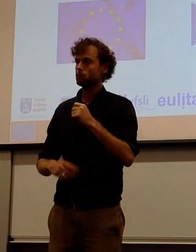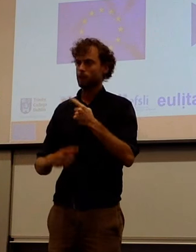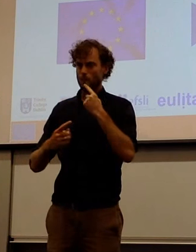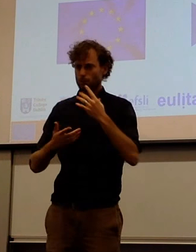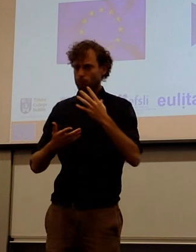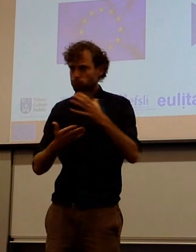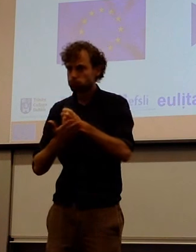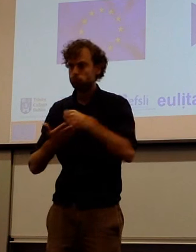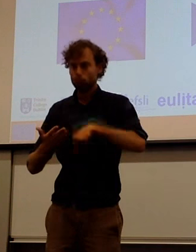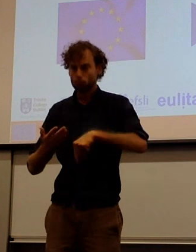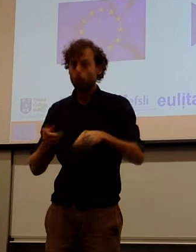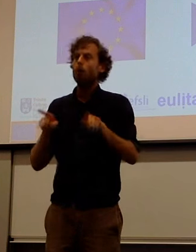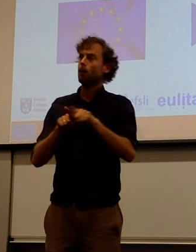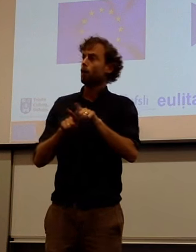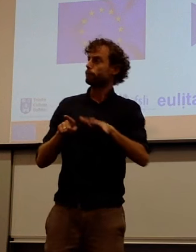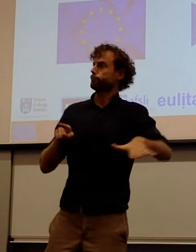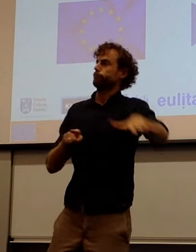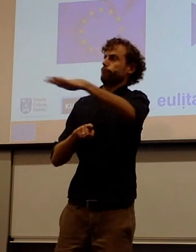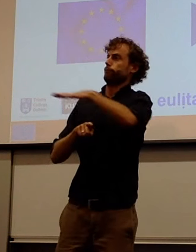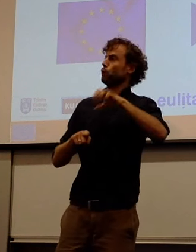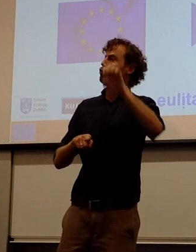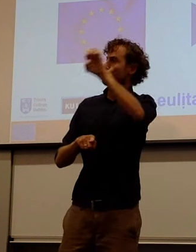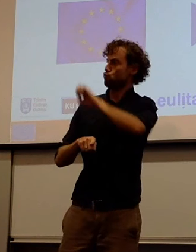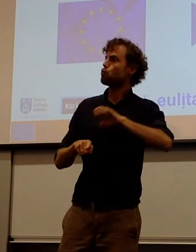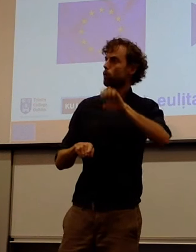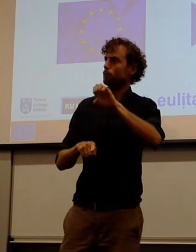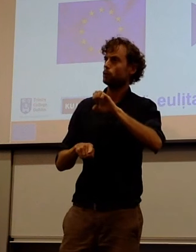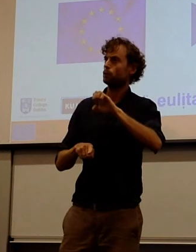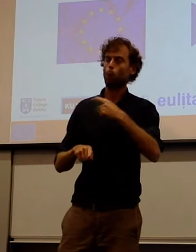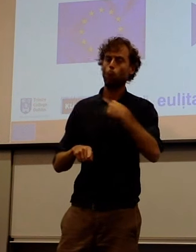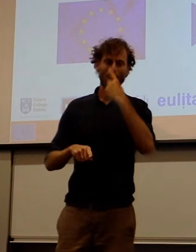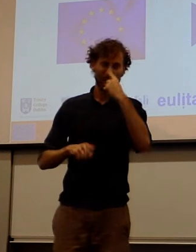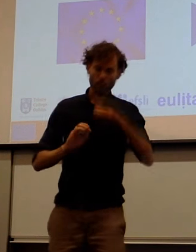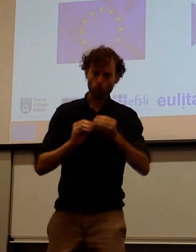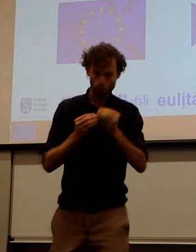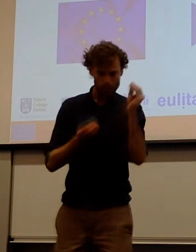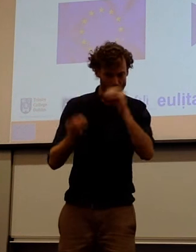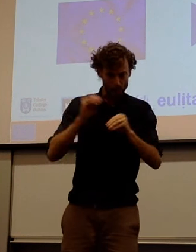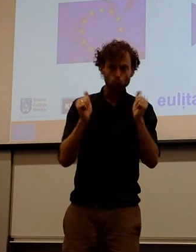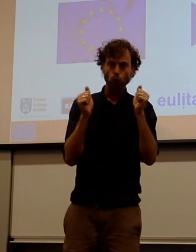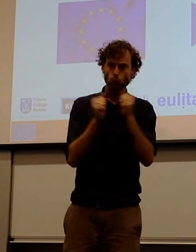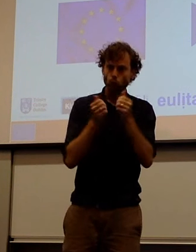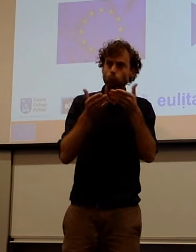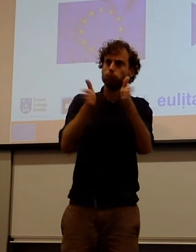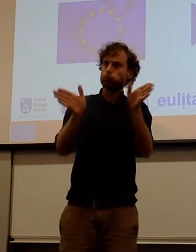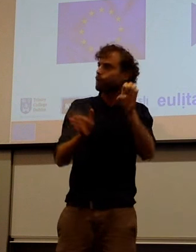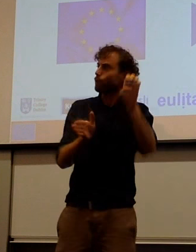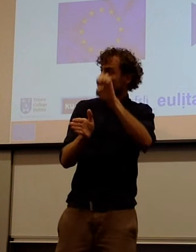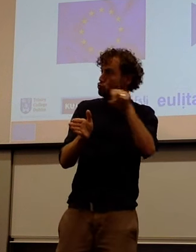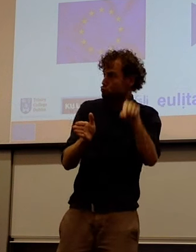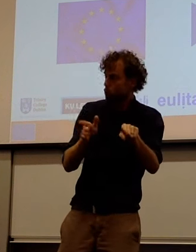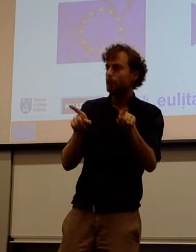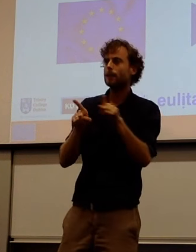Now, this isn't just information gathered here in Scotland, it's Europe-wide, so that we can hopefully